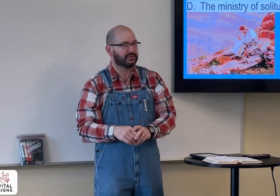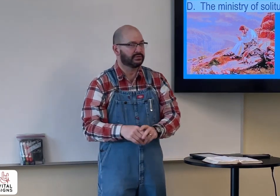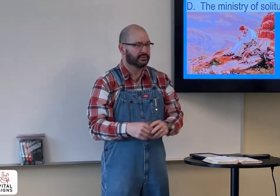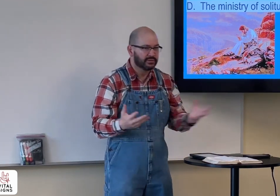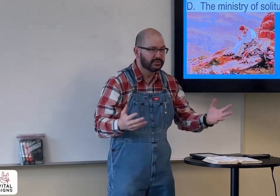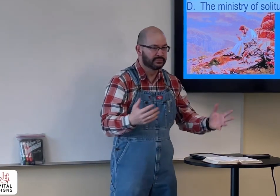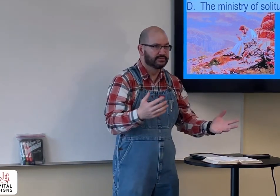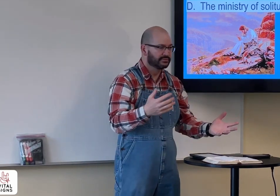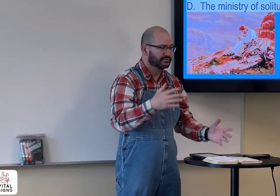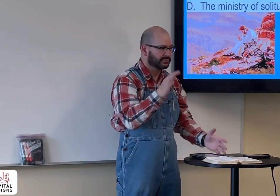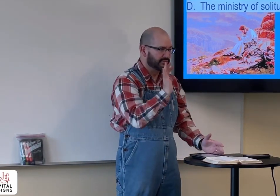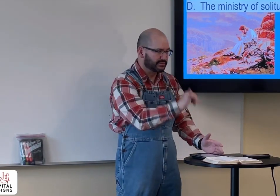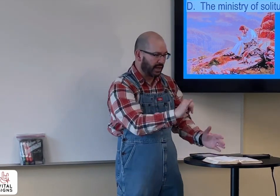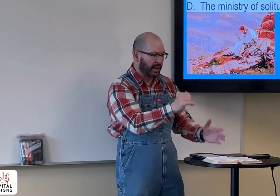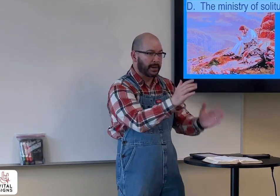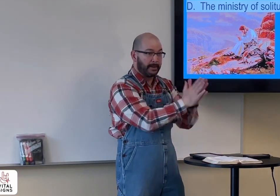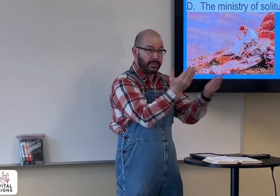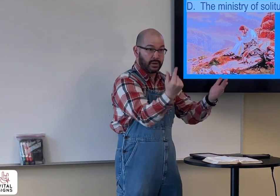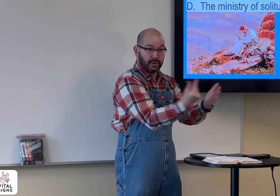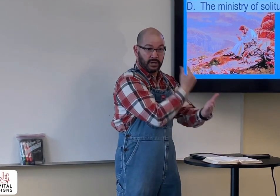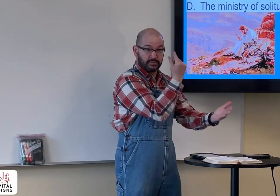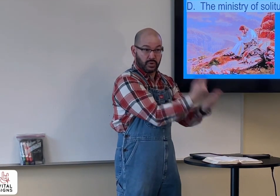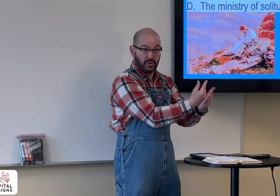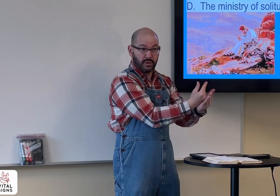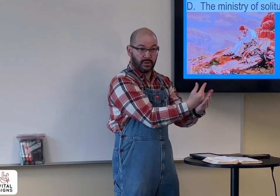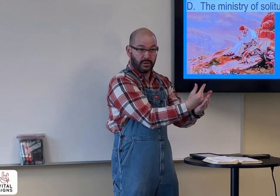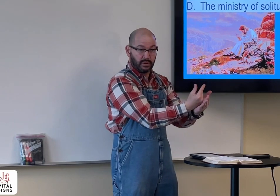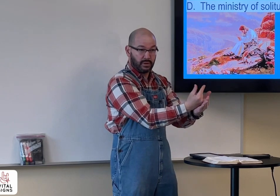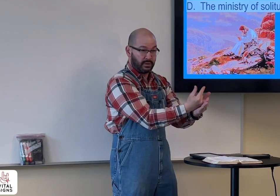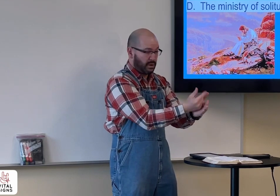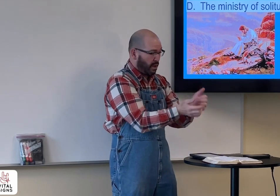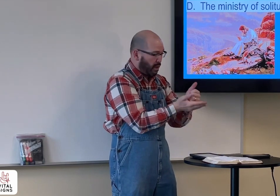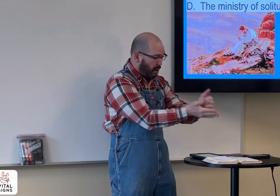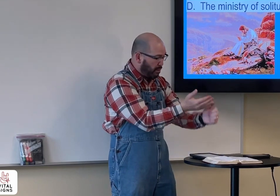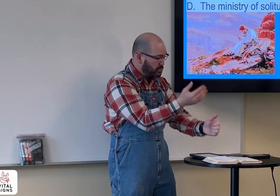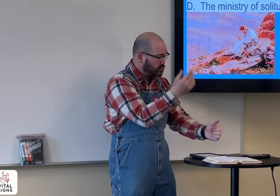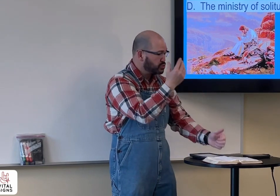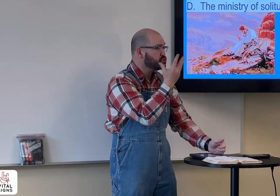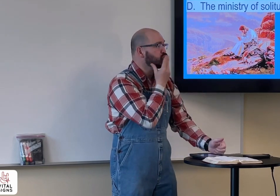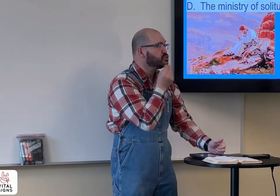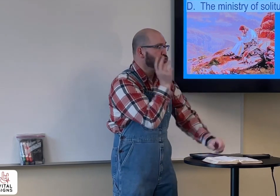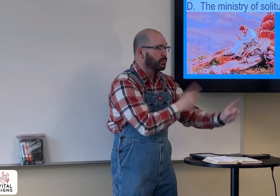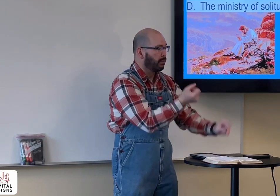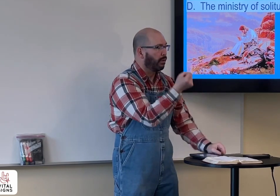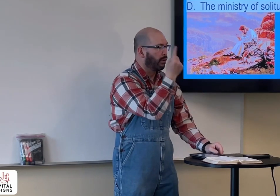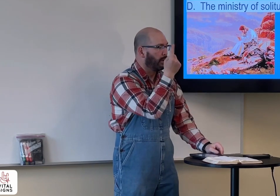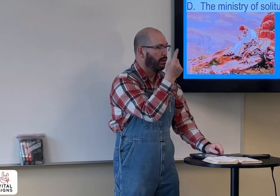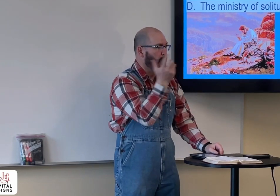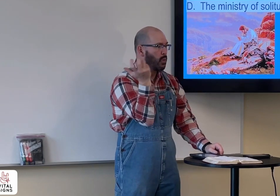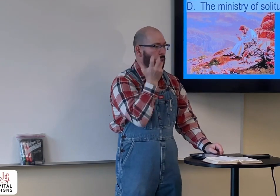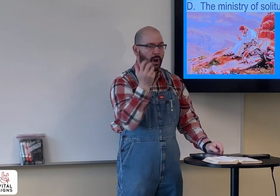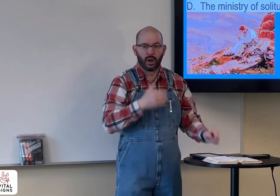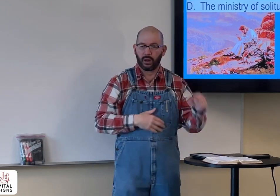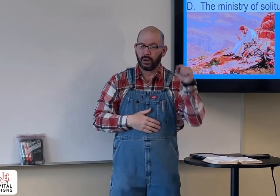prophecies that were fulfilled in Jesus. That book, that gospel, helps the Jewish people understand, wow,